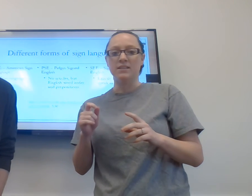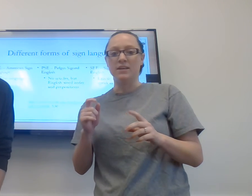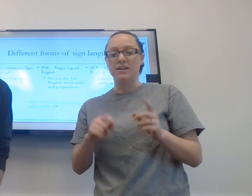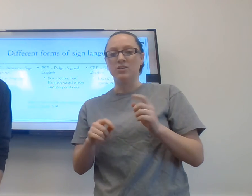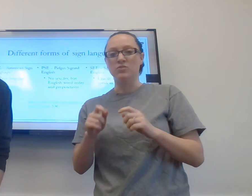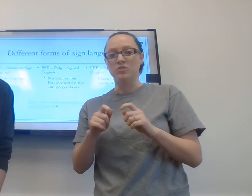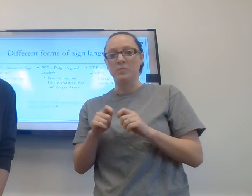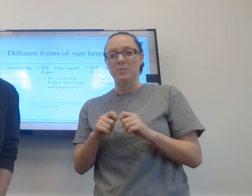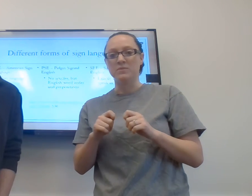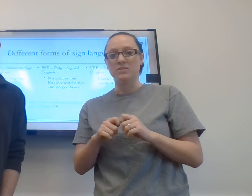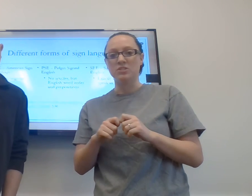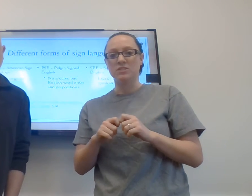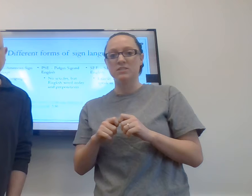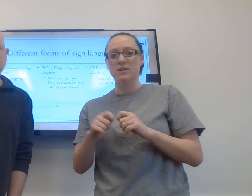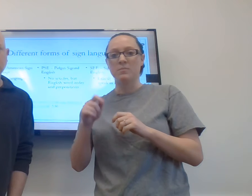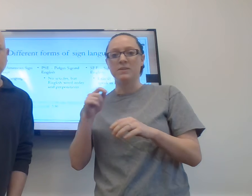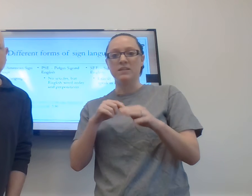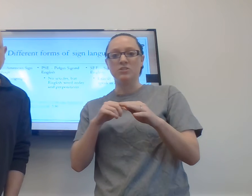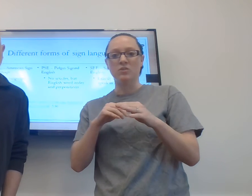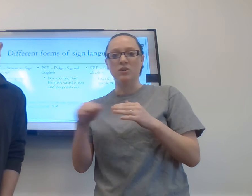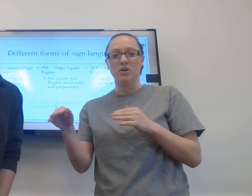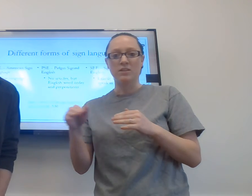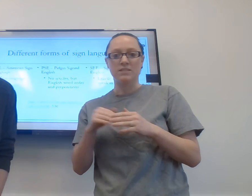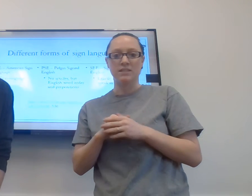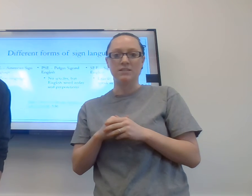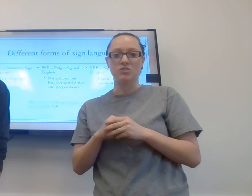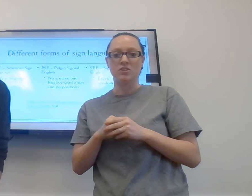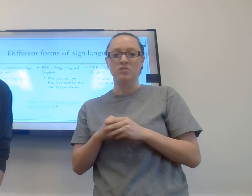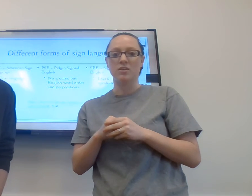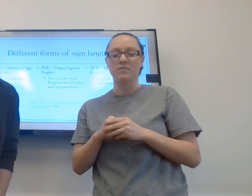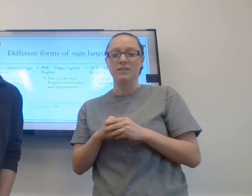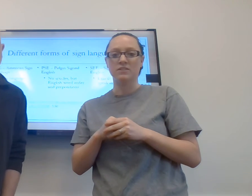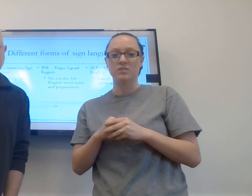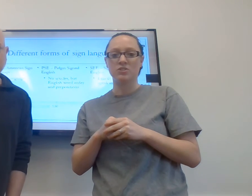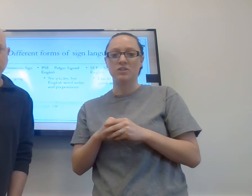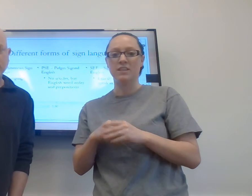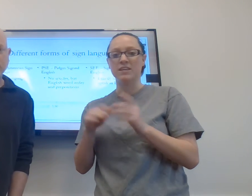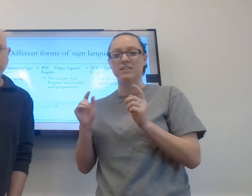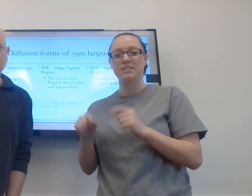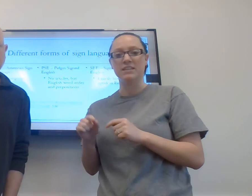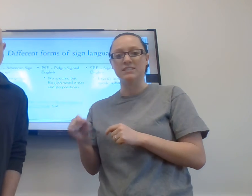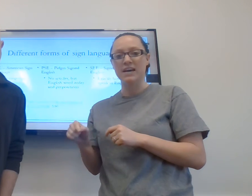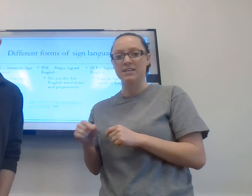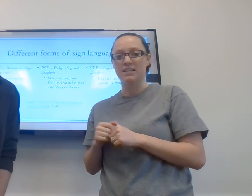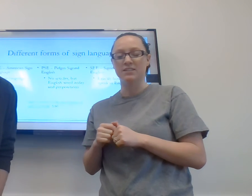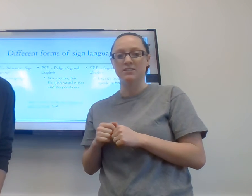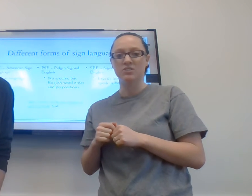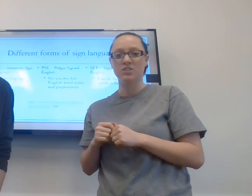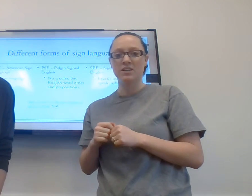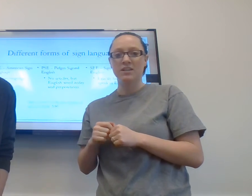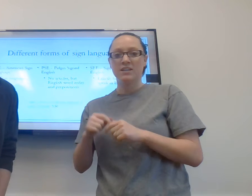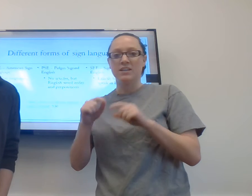they don't do the prepositions, but they do along the sentence structure of English. And then C exact English